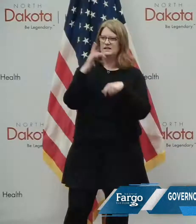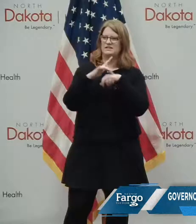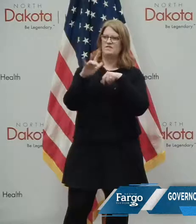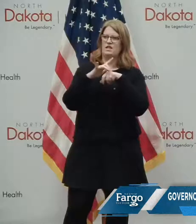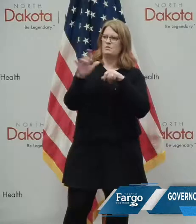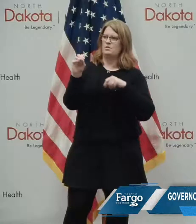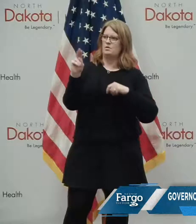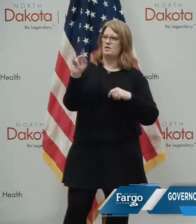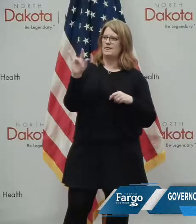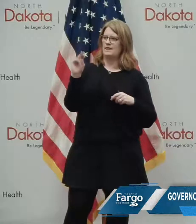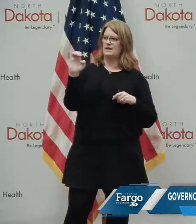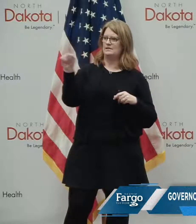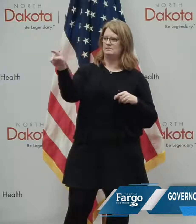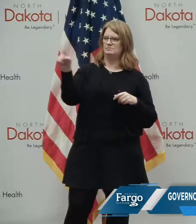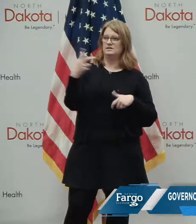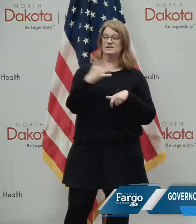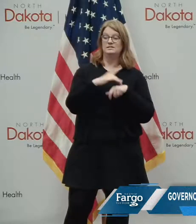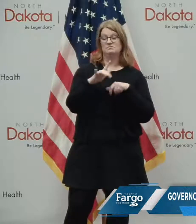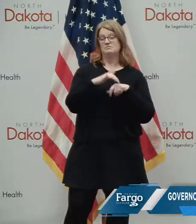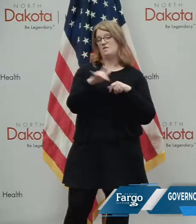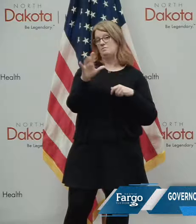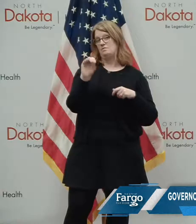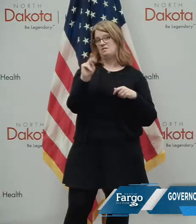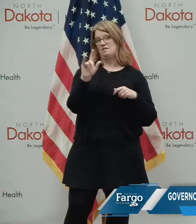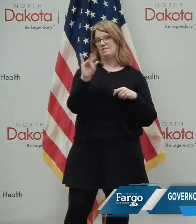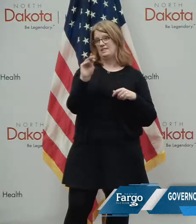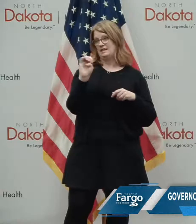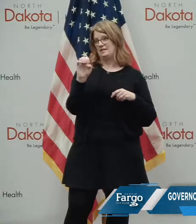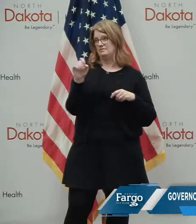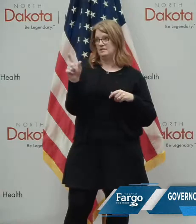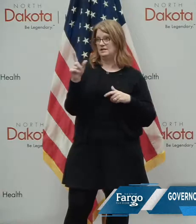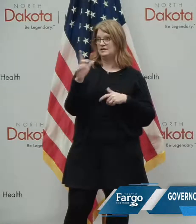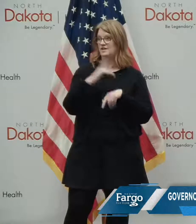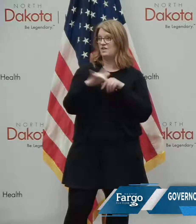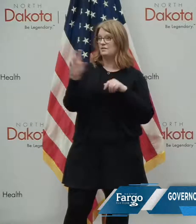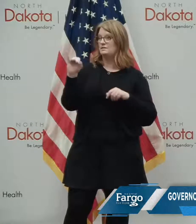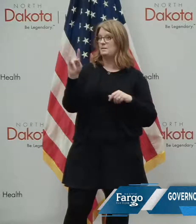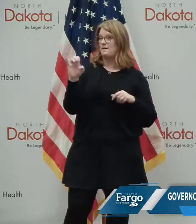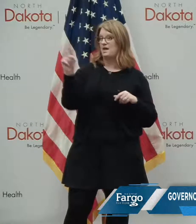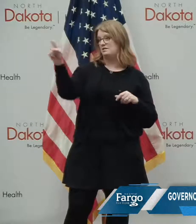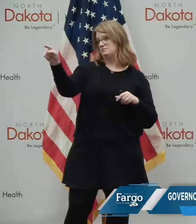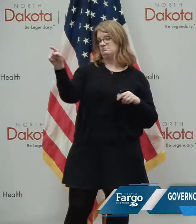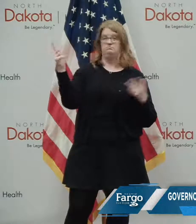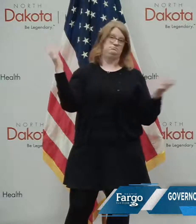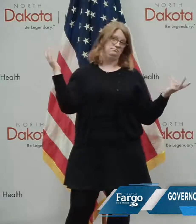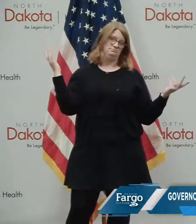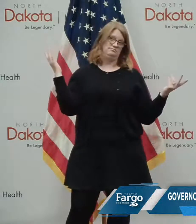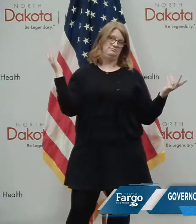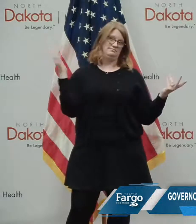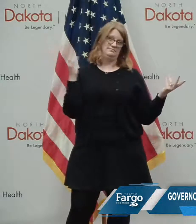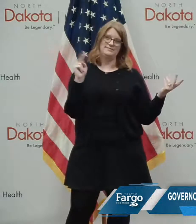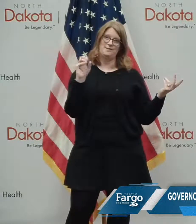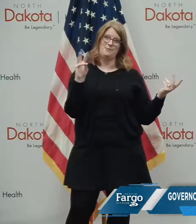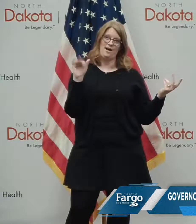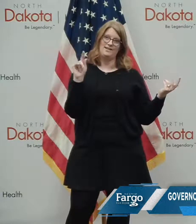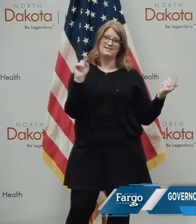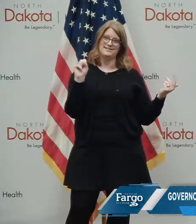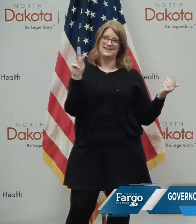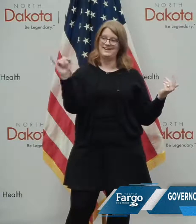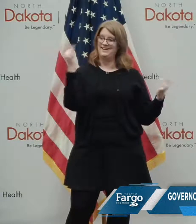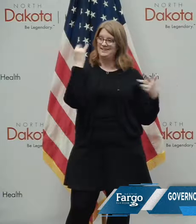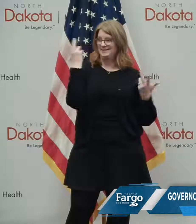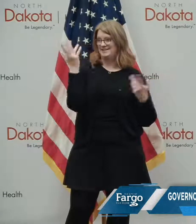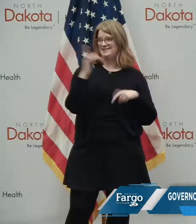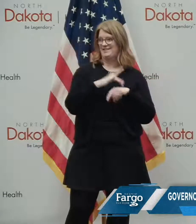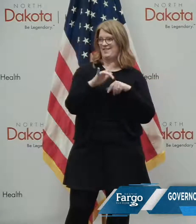so it's available. It's available to Mike Nowatzki anyway. But we'll see if it's available. We'll